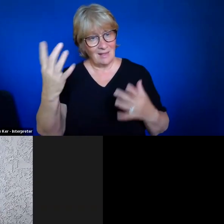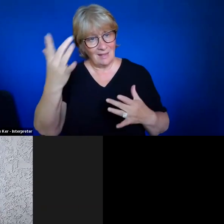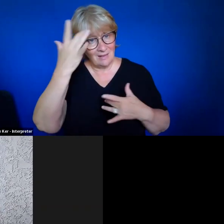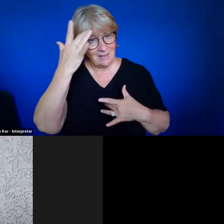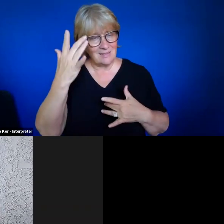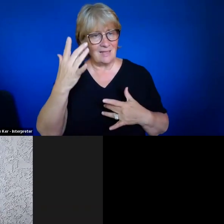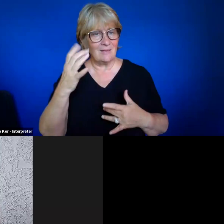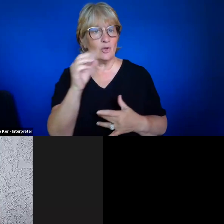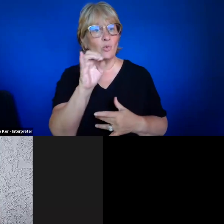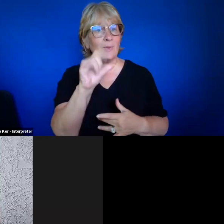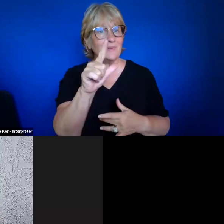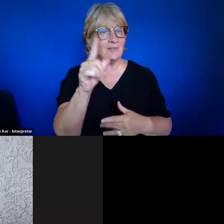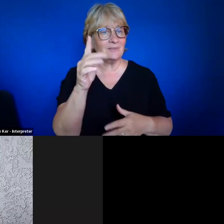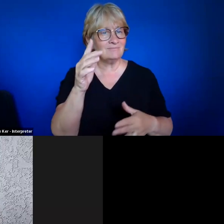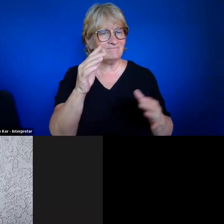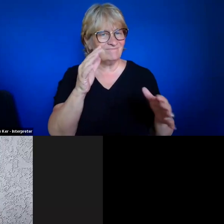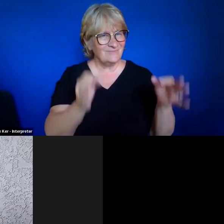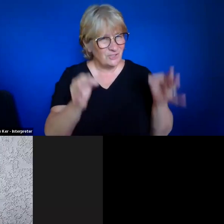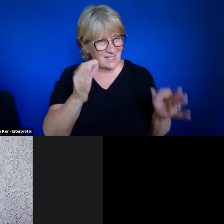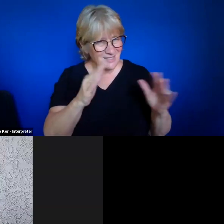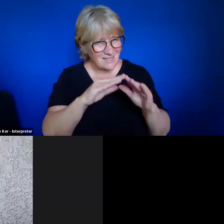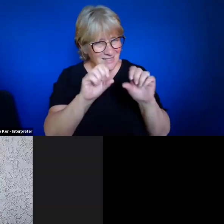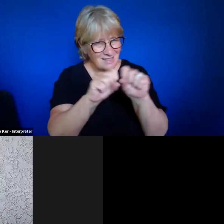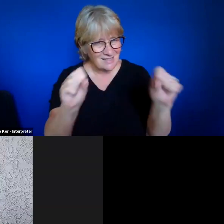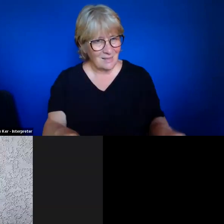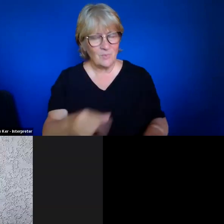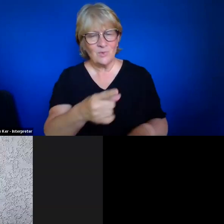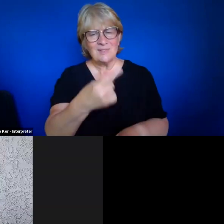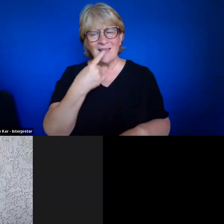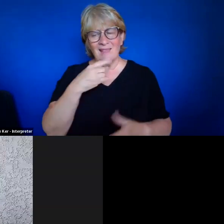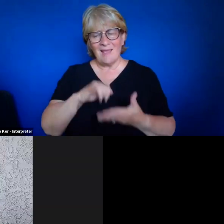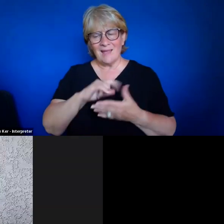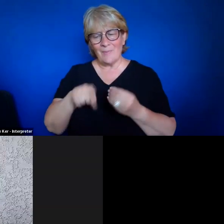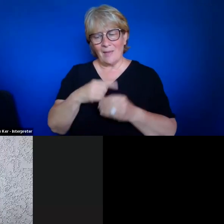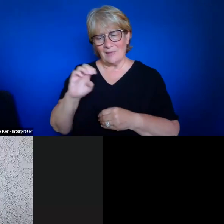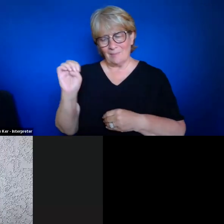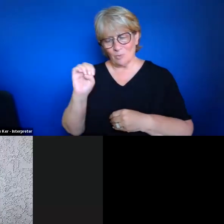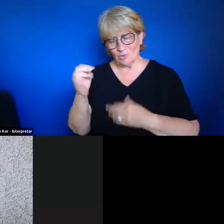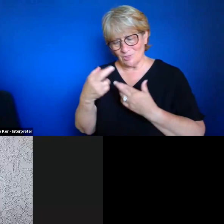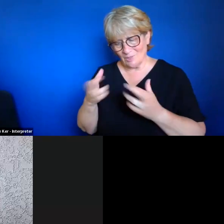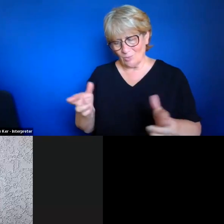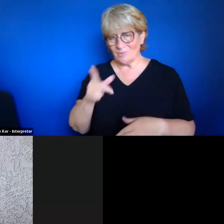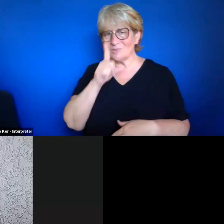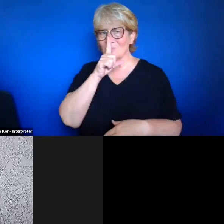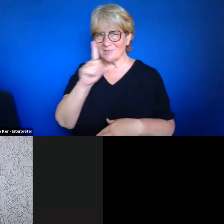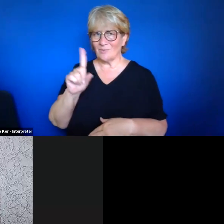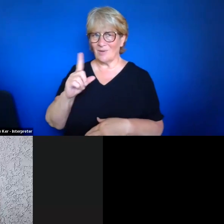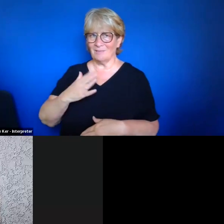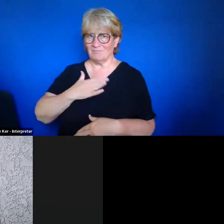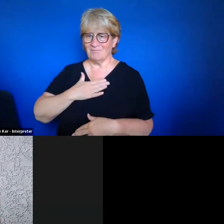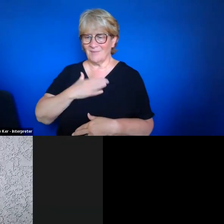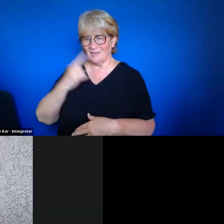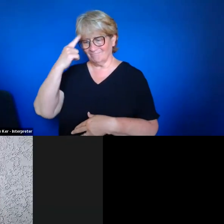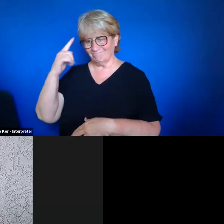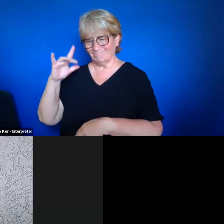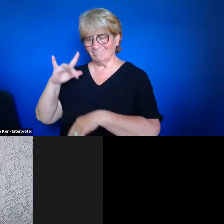system. And so when you said that about the emergency rooms, that's really where my mind went. And